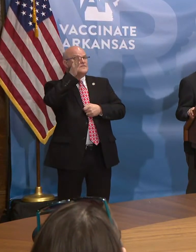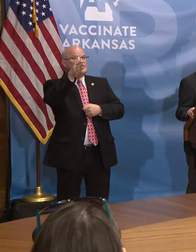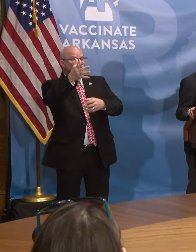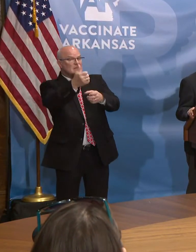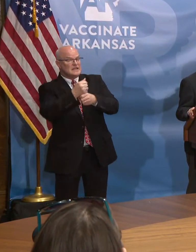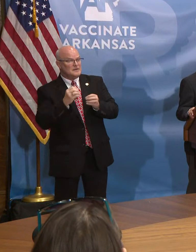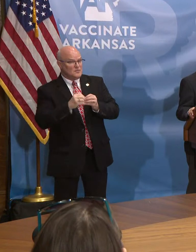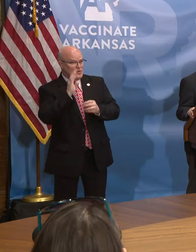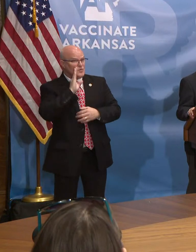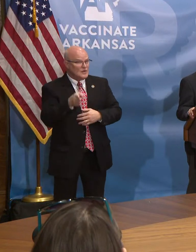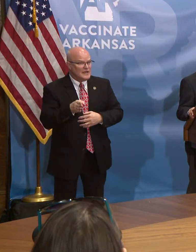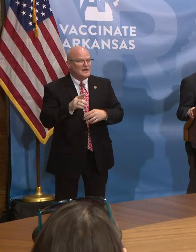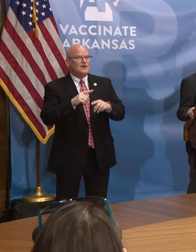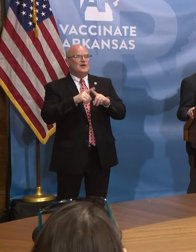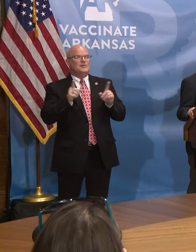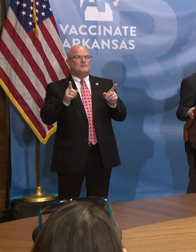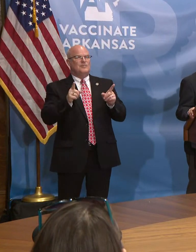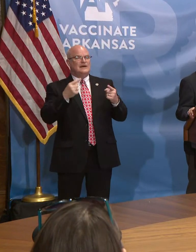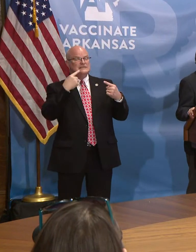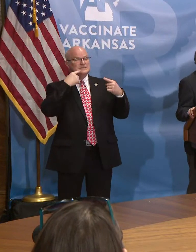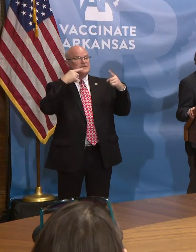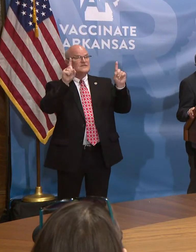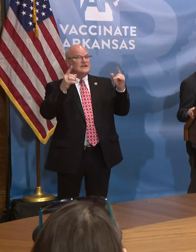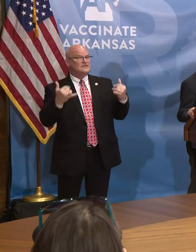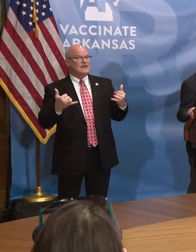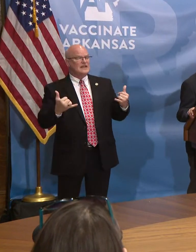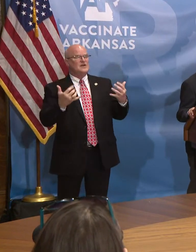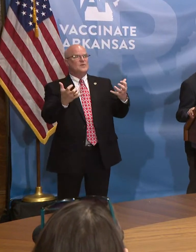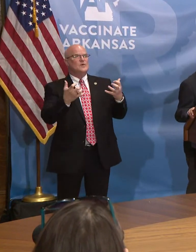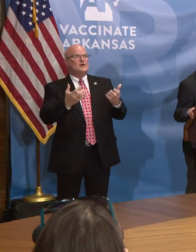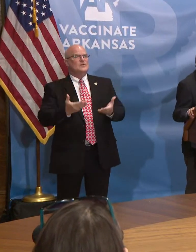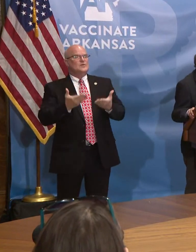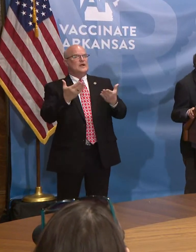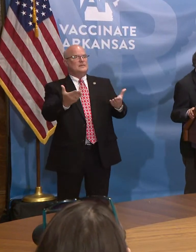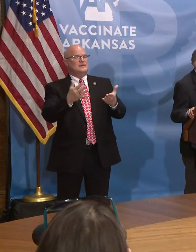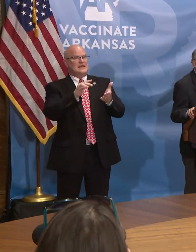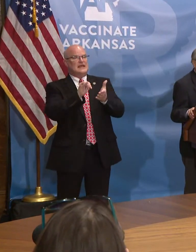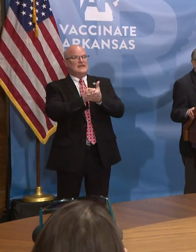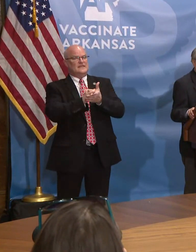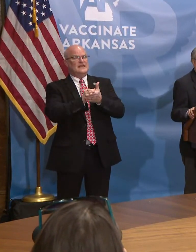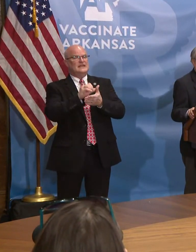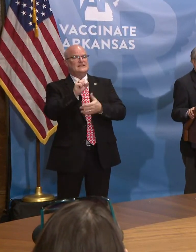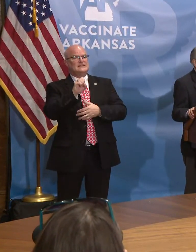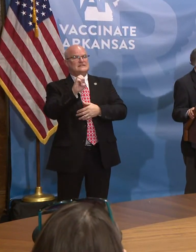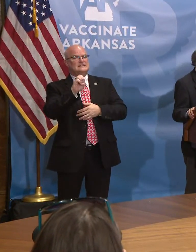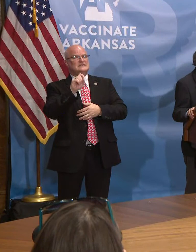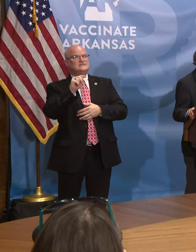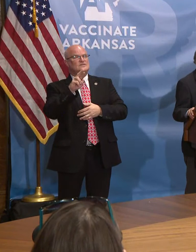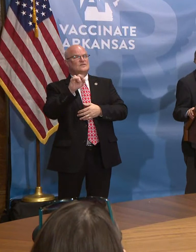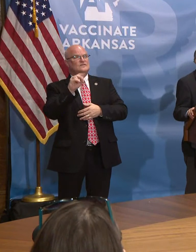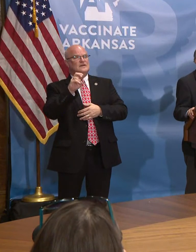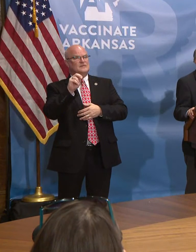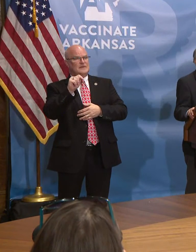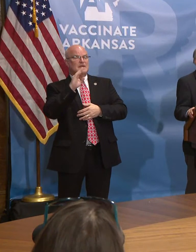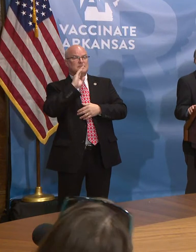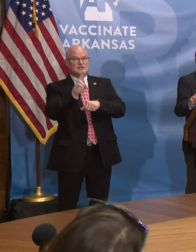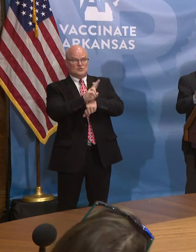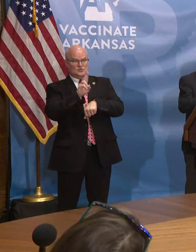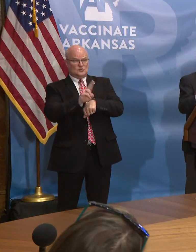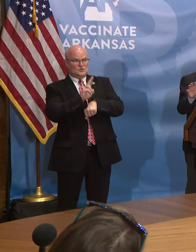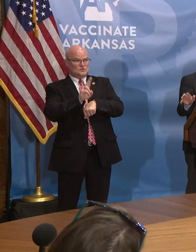for therapeutics to be effective, we really want to recommend that the sotrovimab be used.